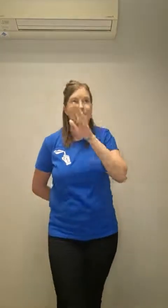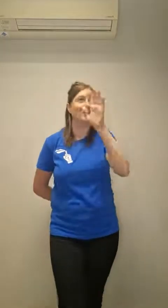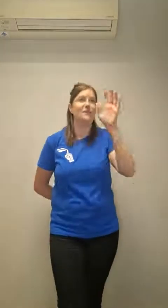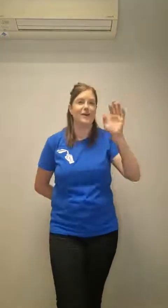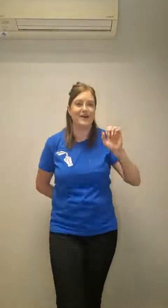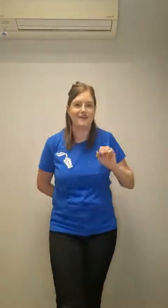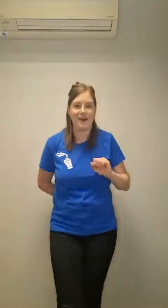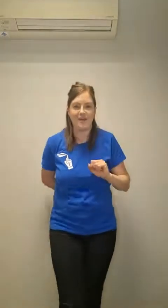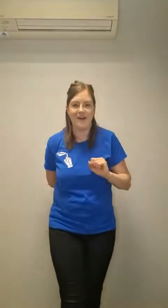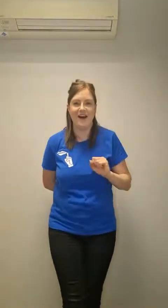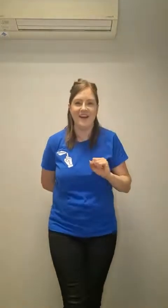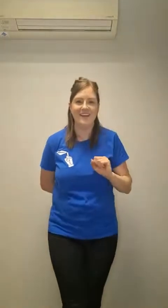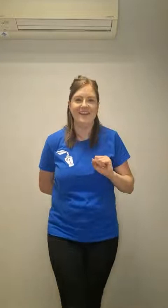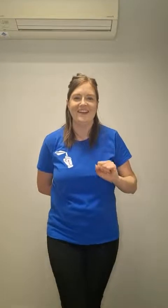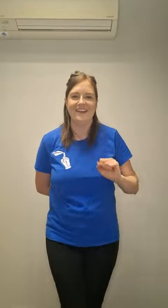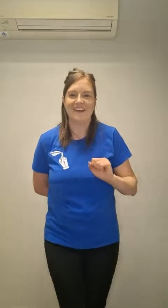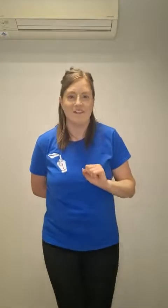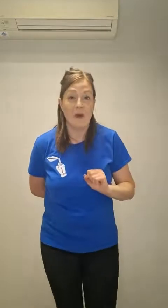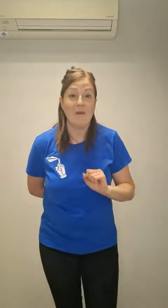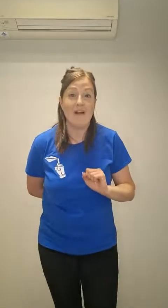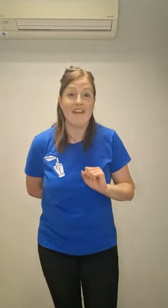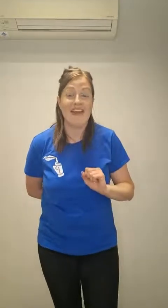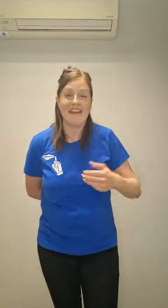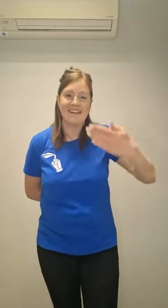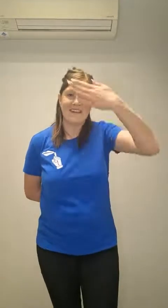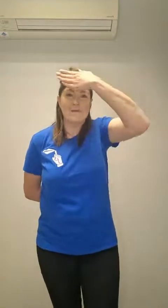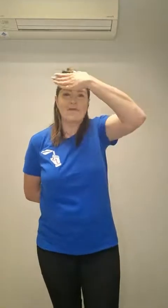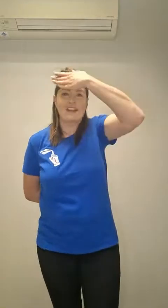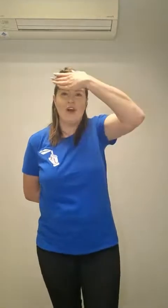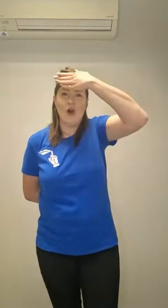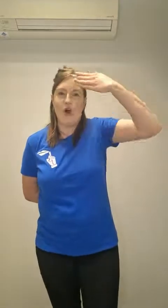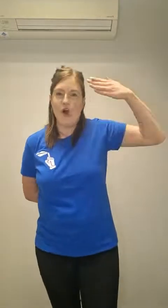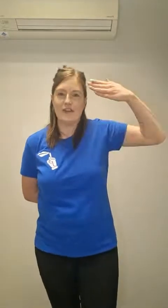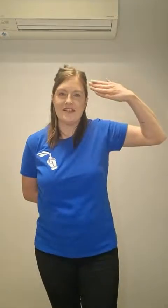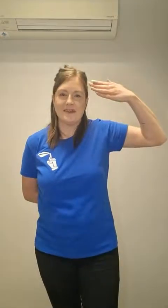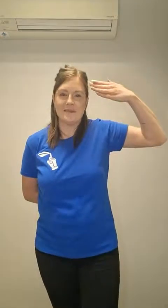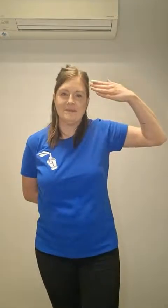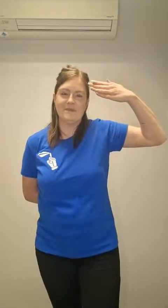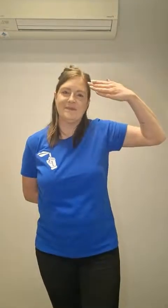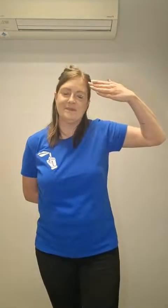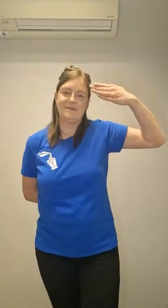the world going by and not working. Hot.